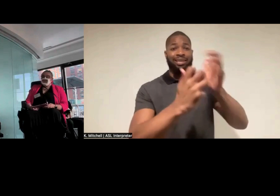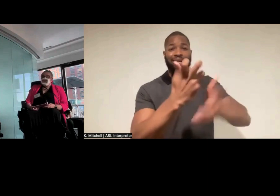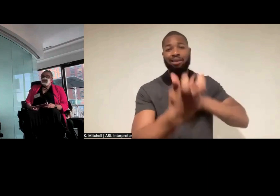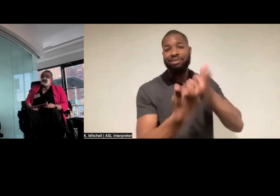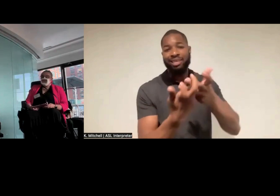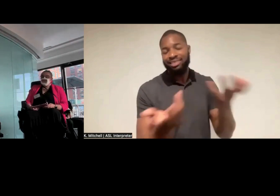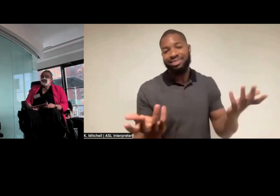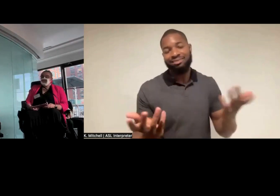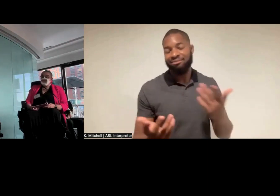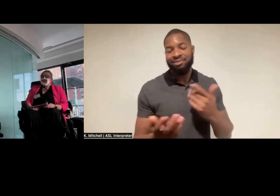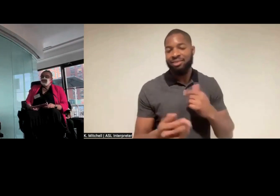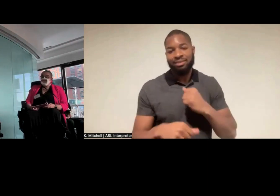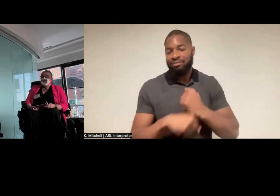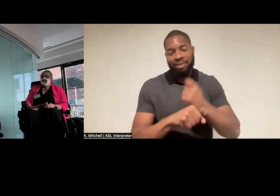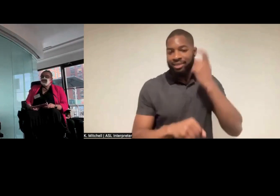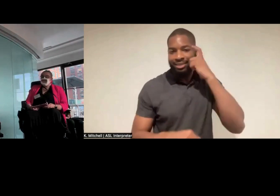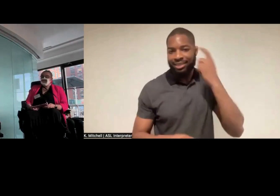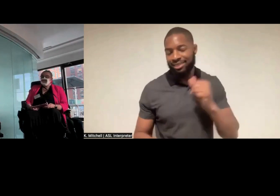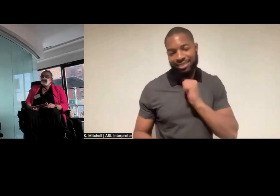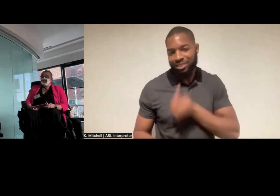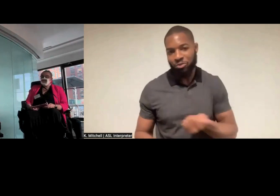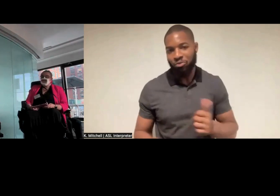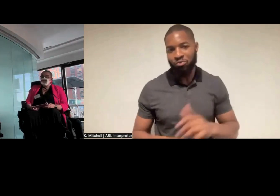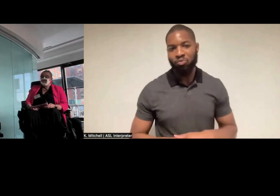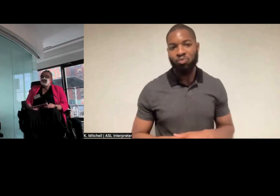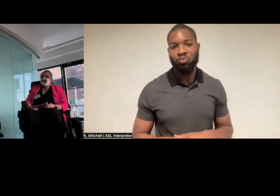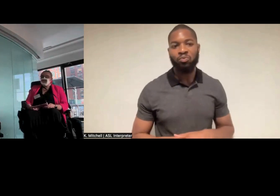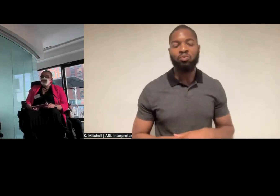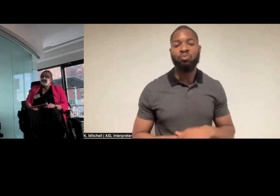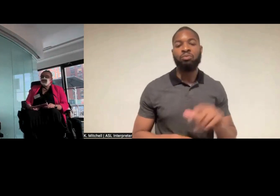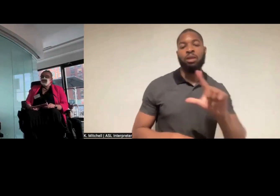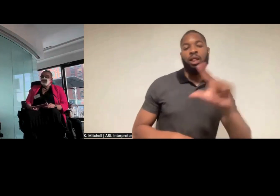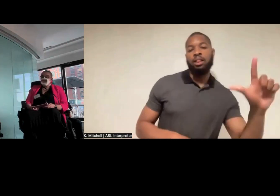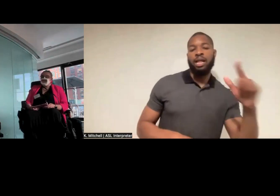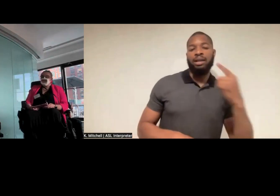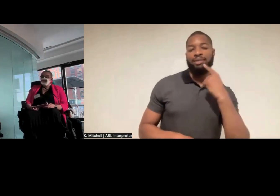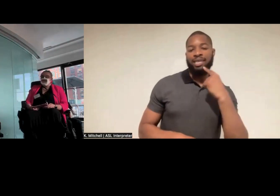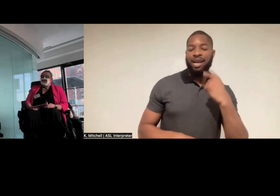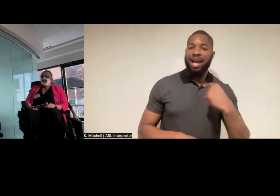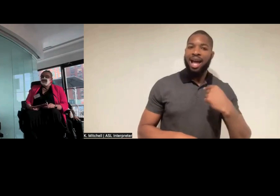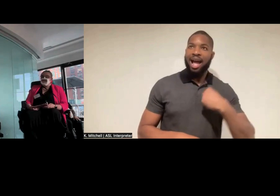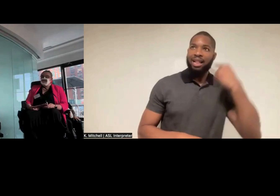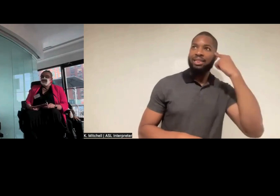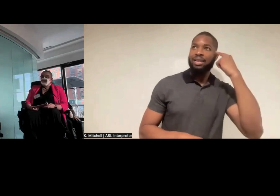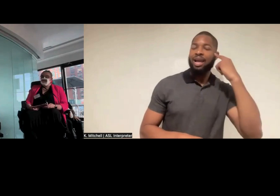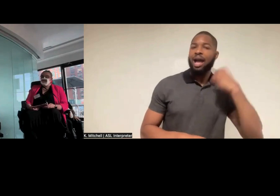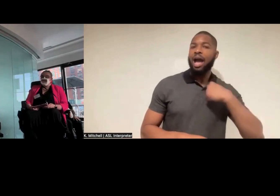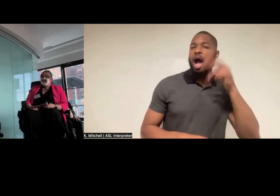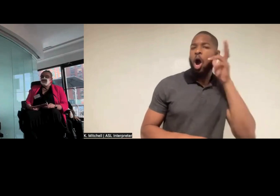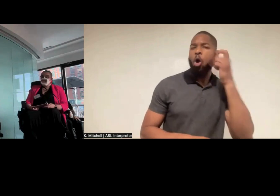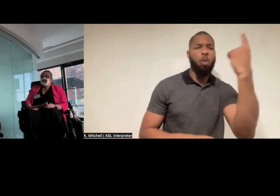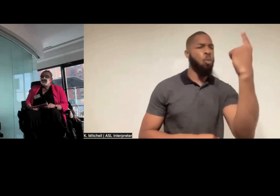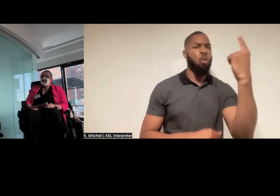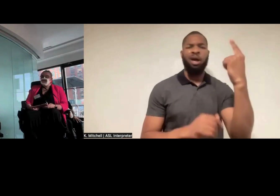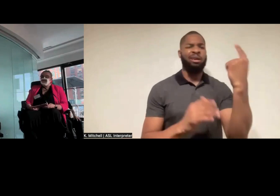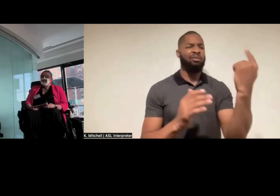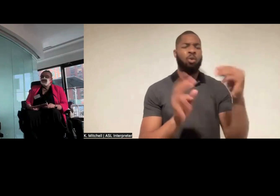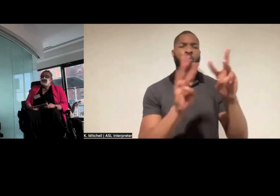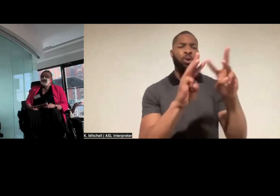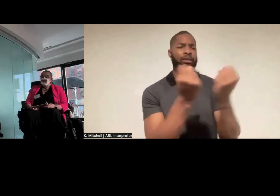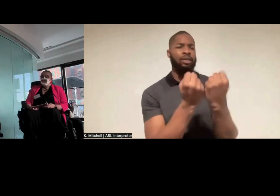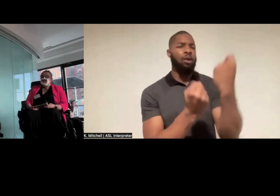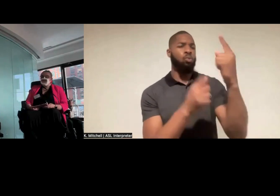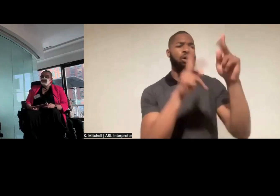somebody, I think it was on a webinar or something, but I heard somebody say accommodations